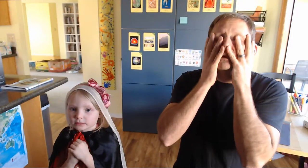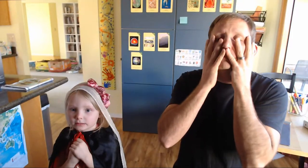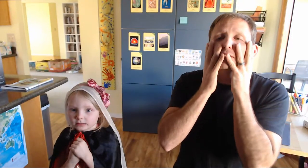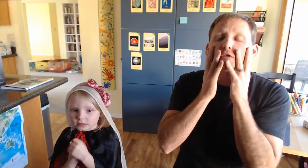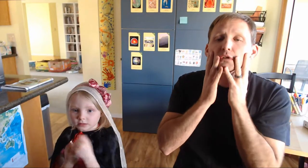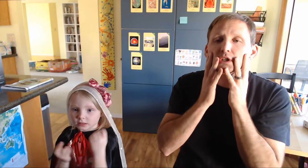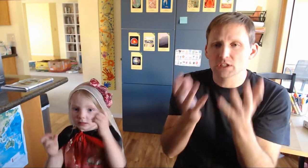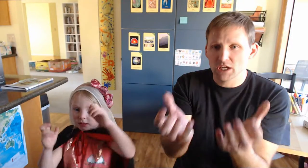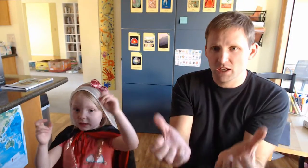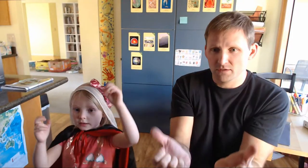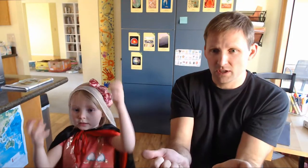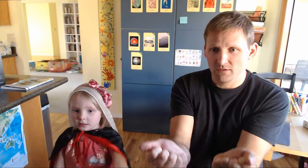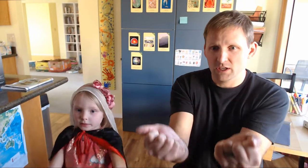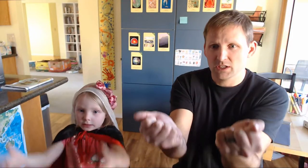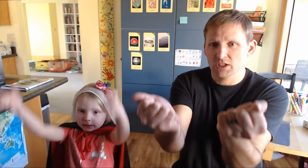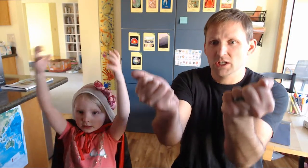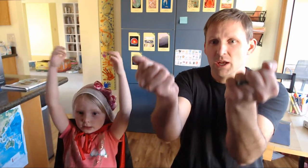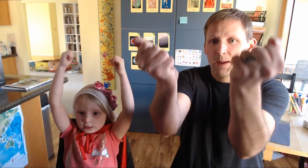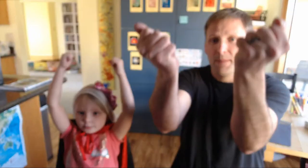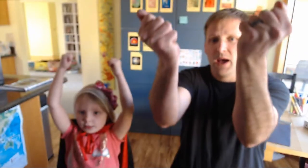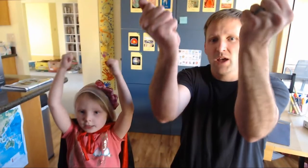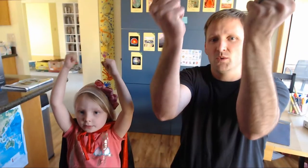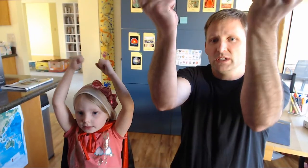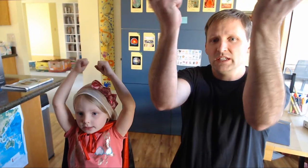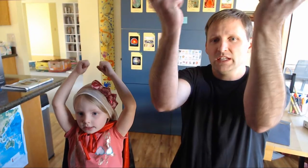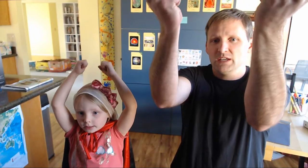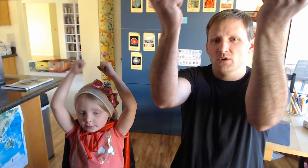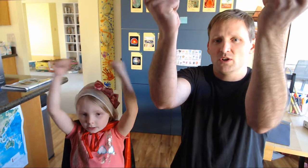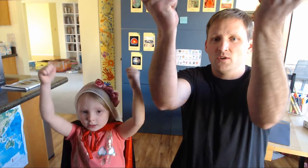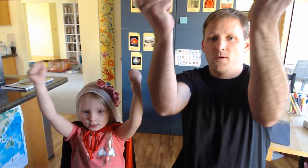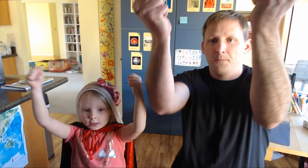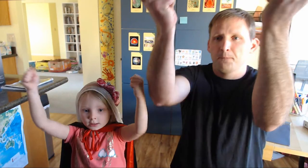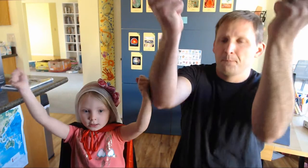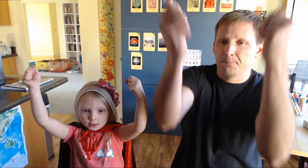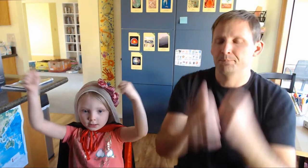into an estate of salvation by a Redeemer.